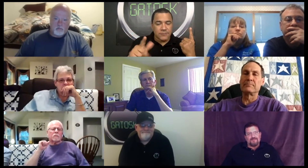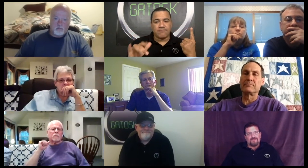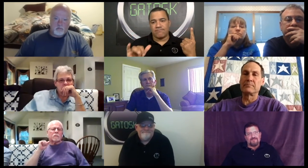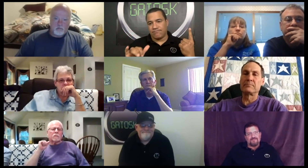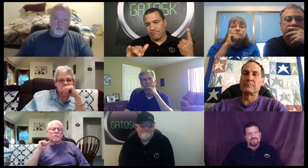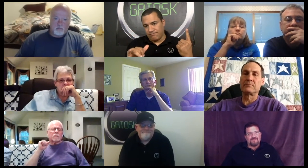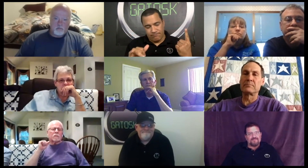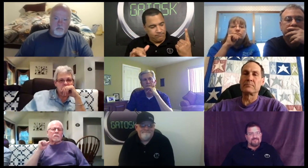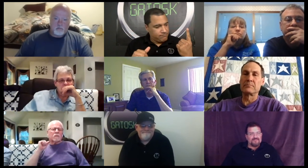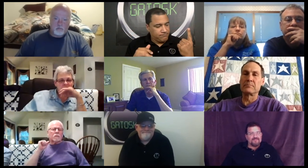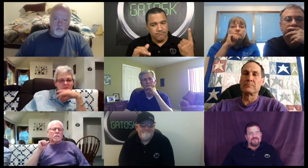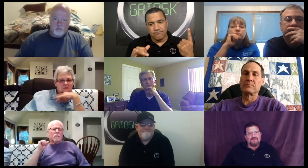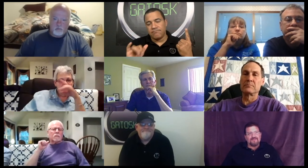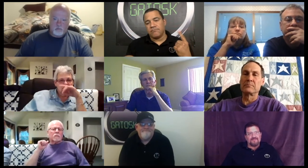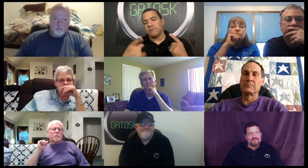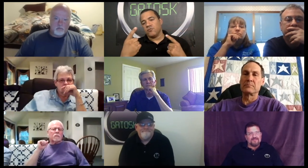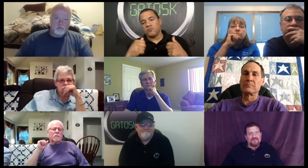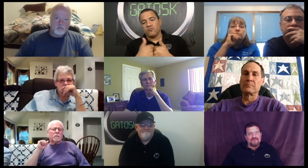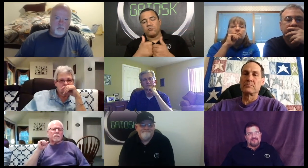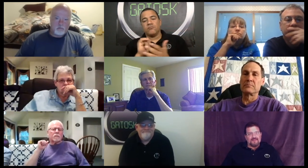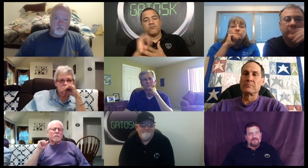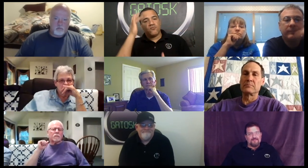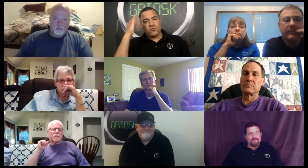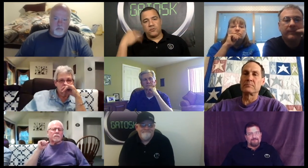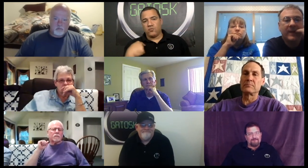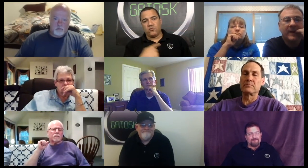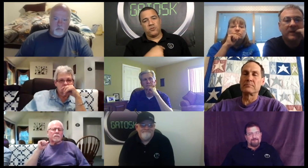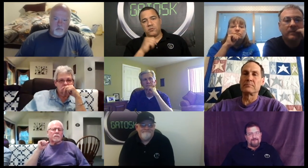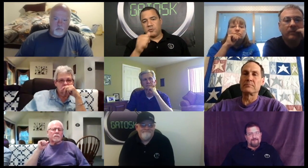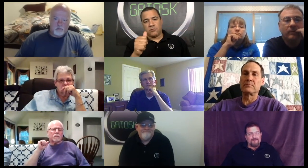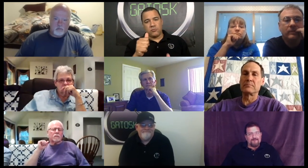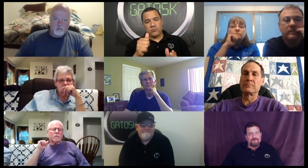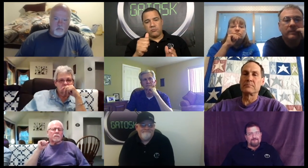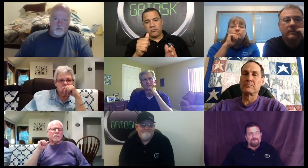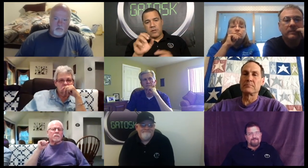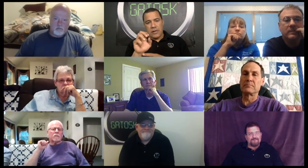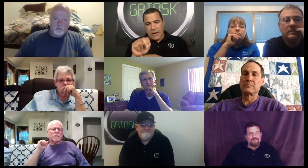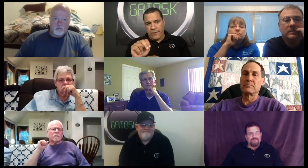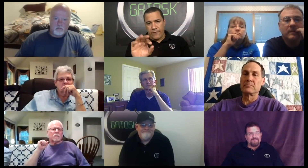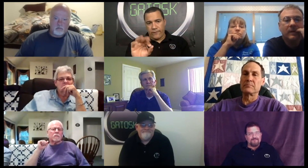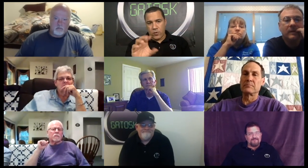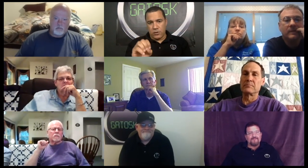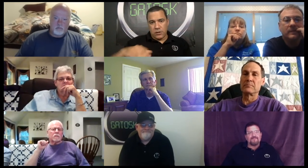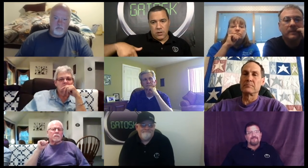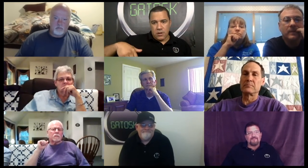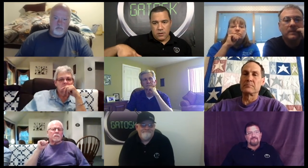deaf friendly, ASL friendly. So that's the one challenge. So that's why we don't enforce